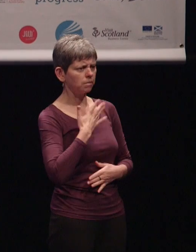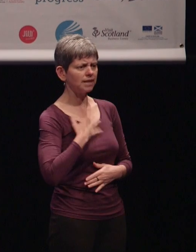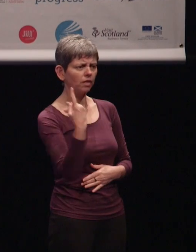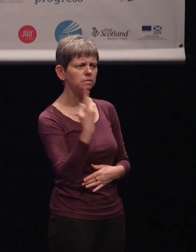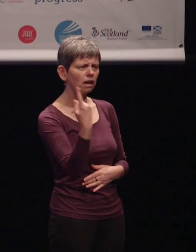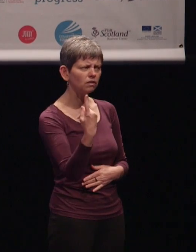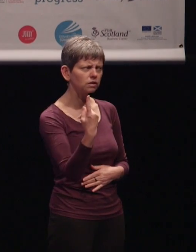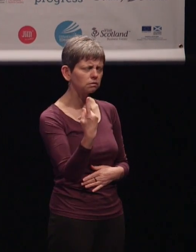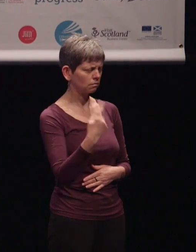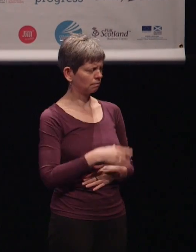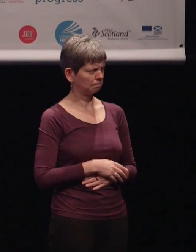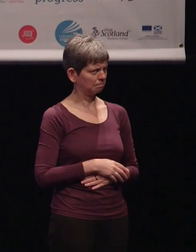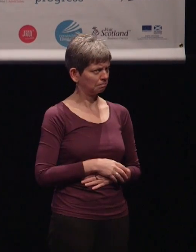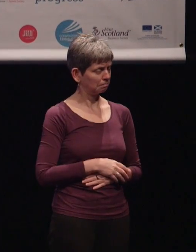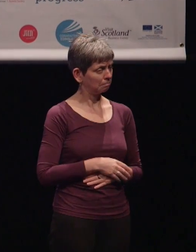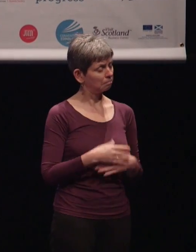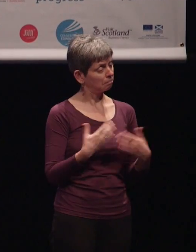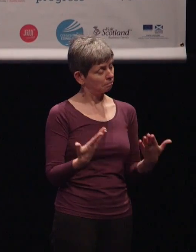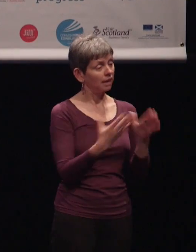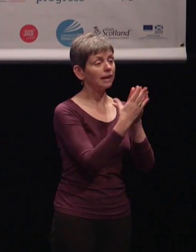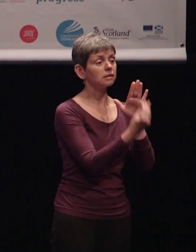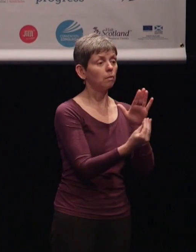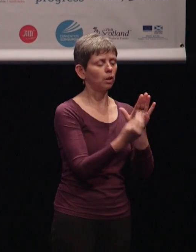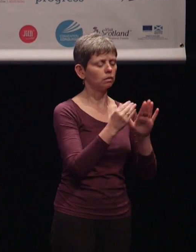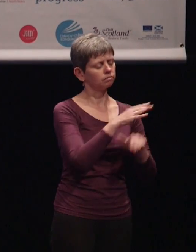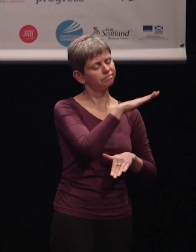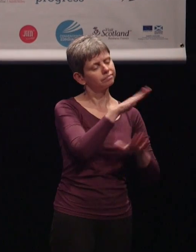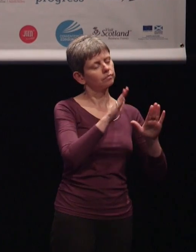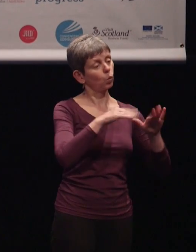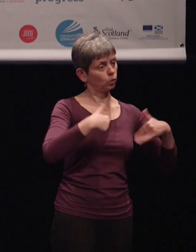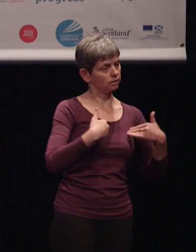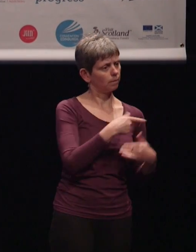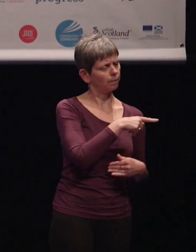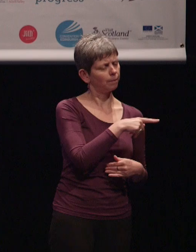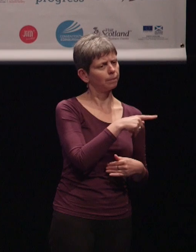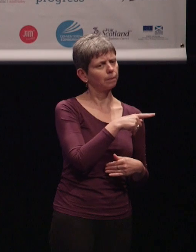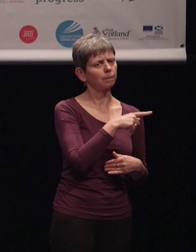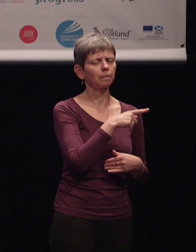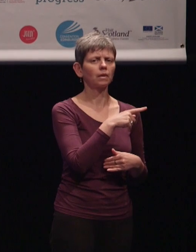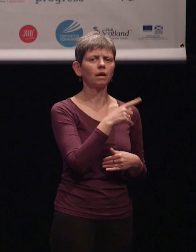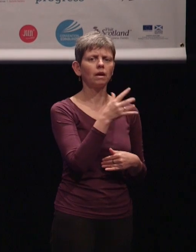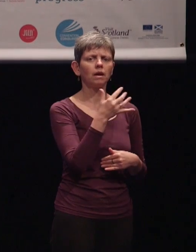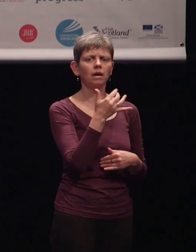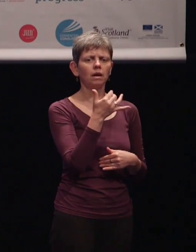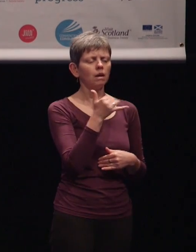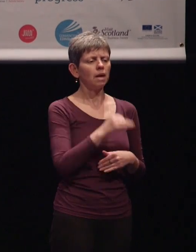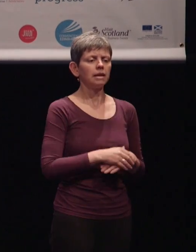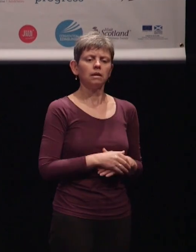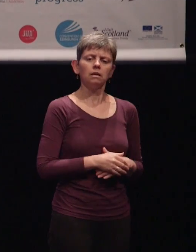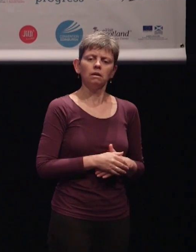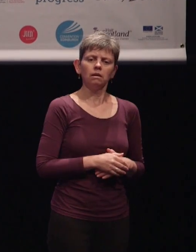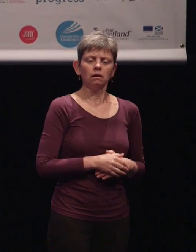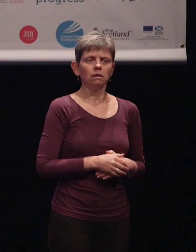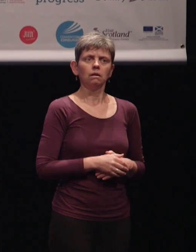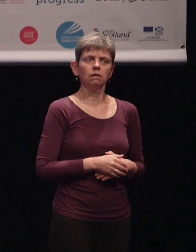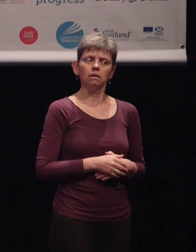situation. For example, when a person with autism who just flatly denies having